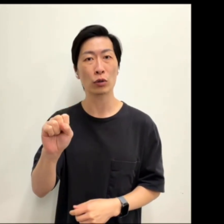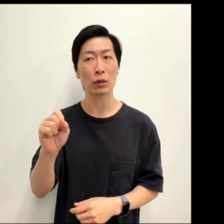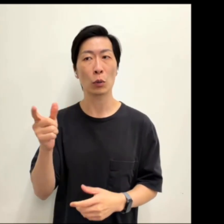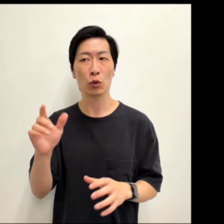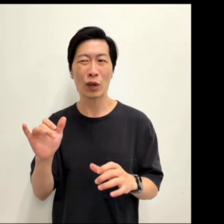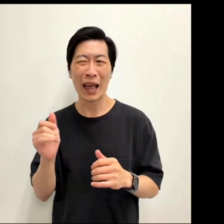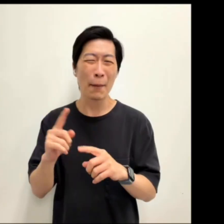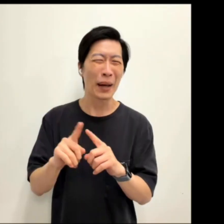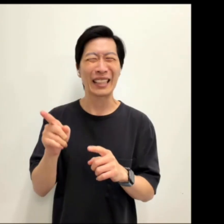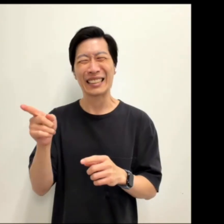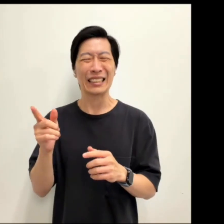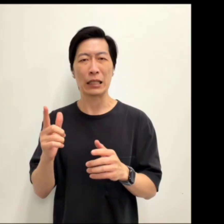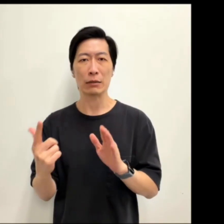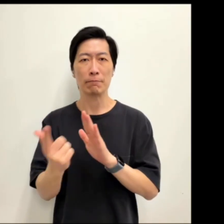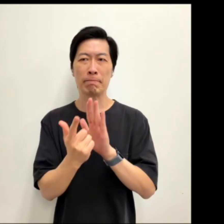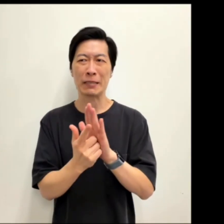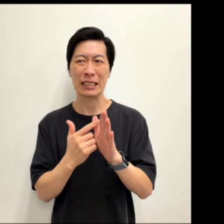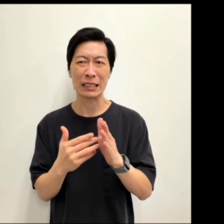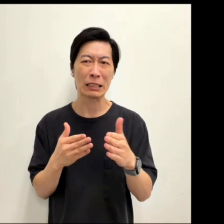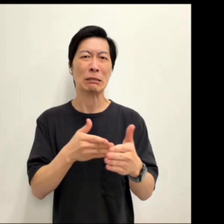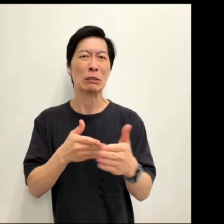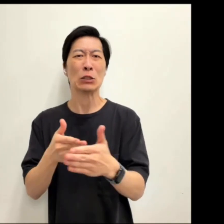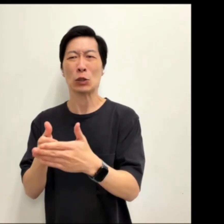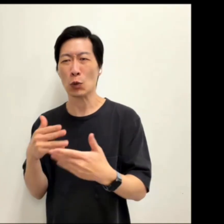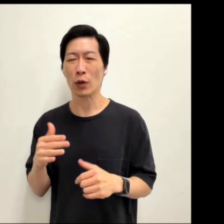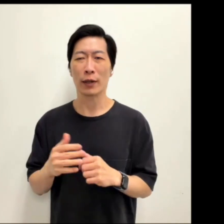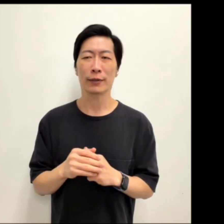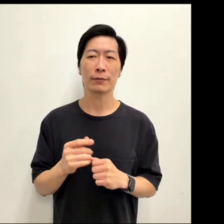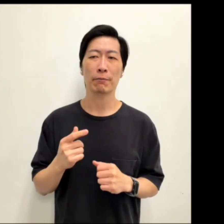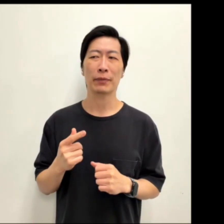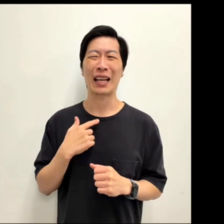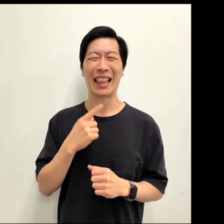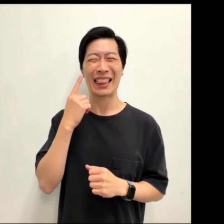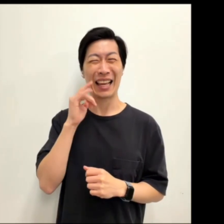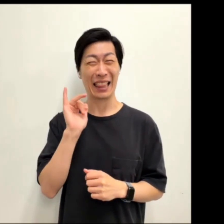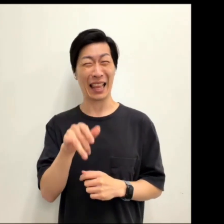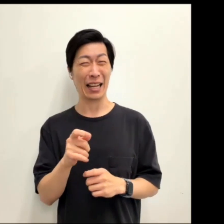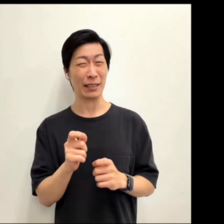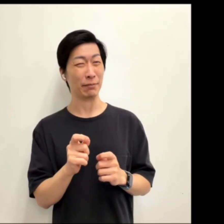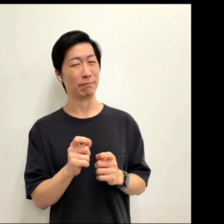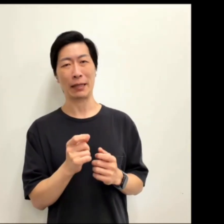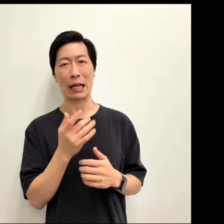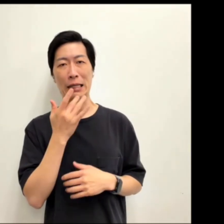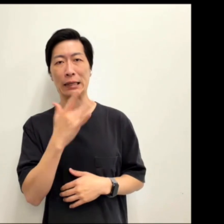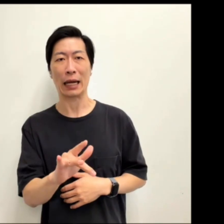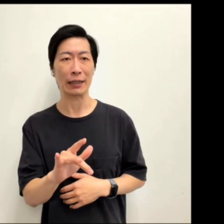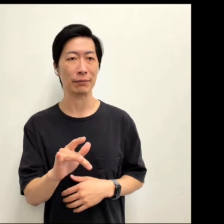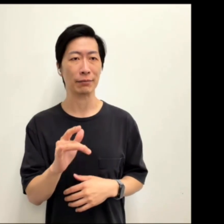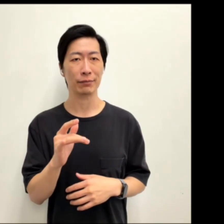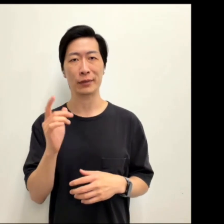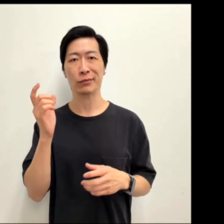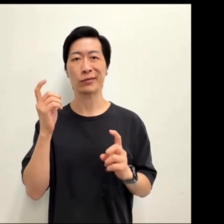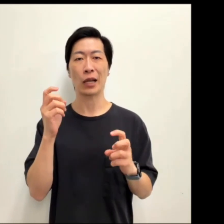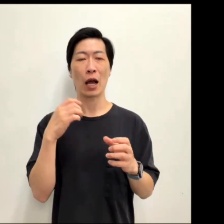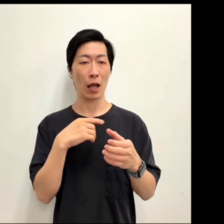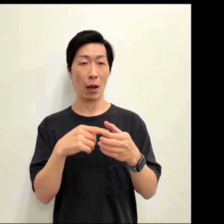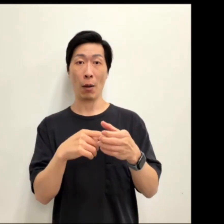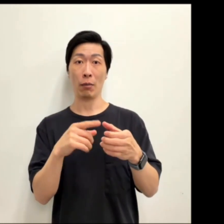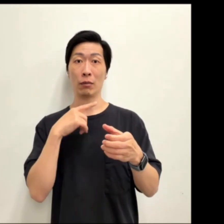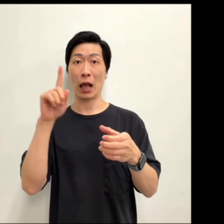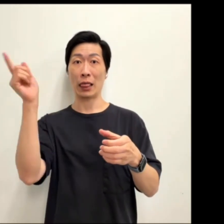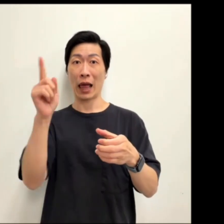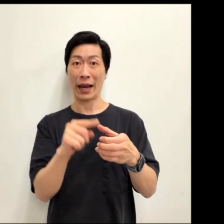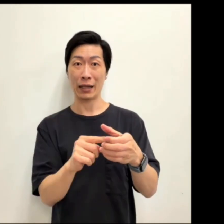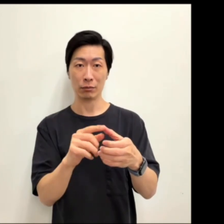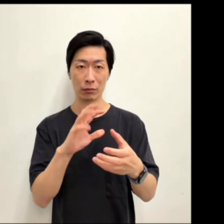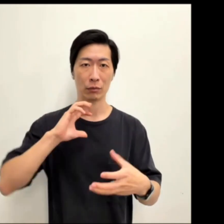very litigious. I think that was kind of lightning in a bottle for that particular experiment, as in launching an online